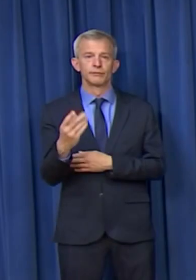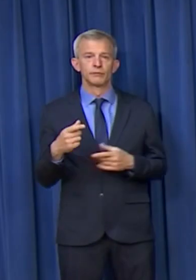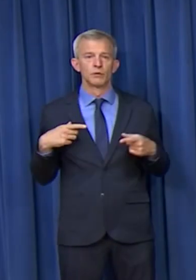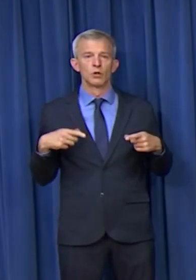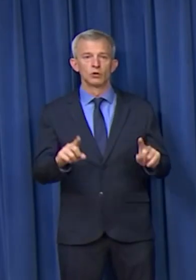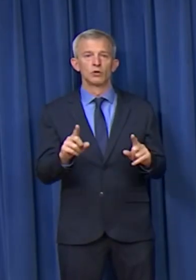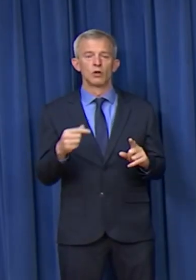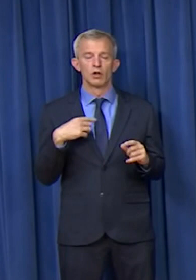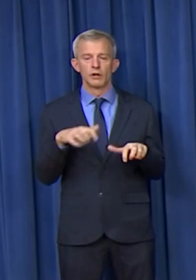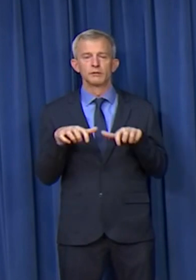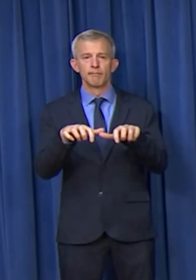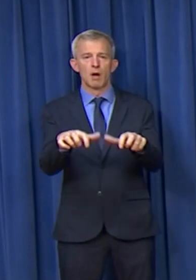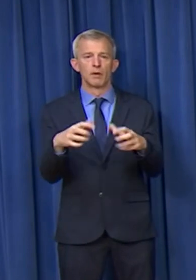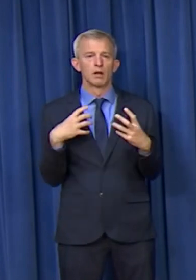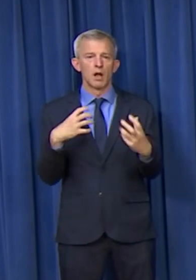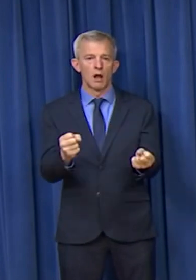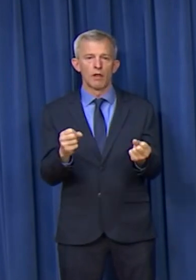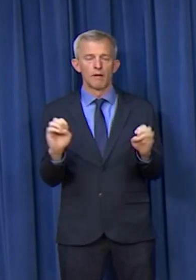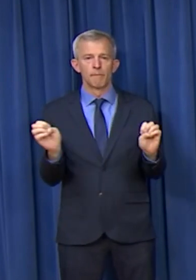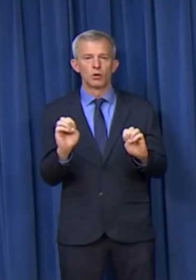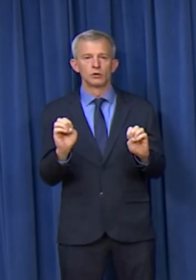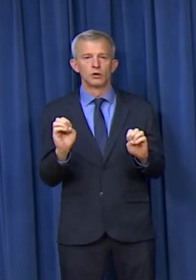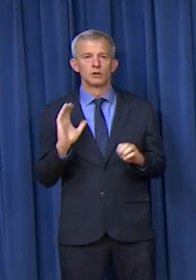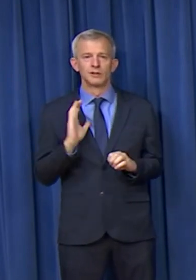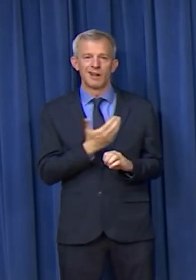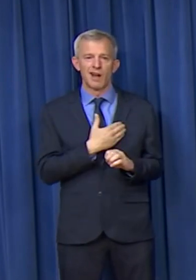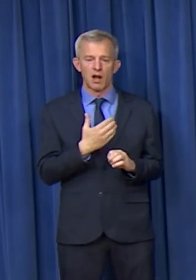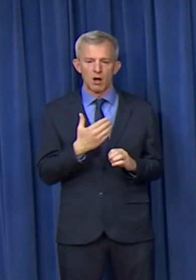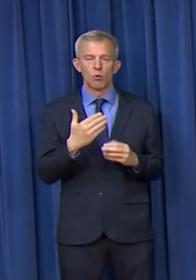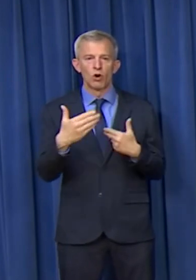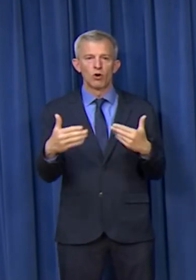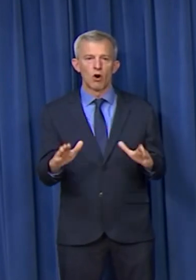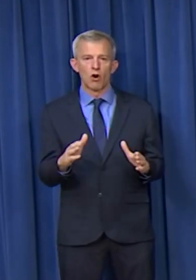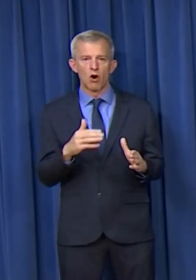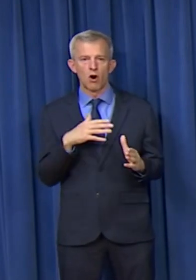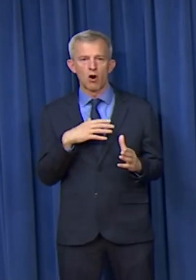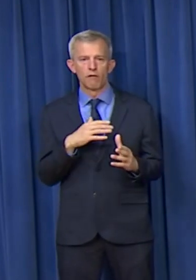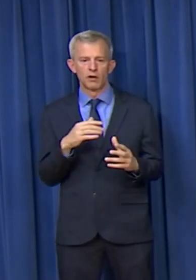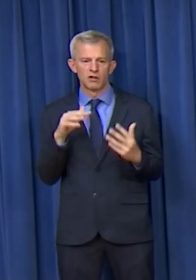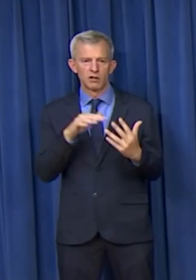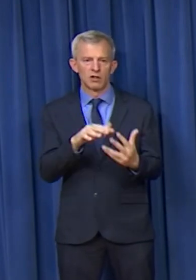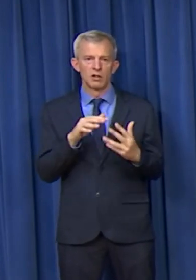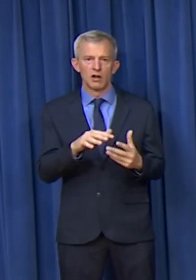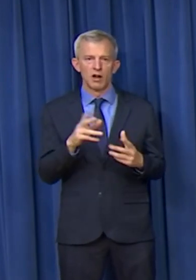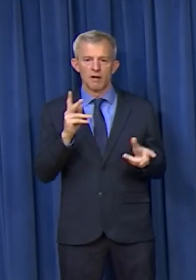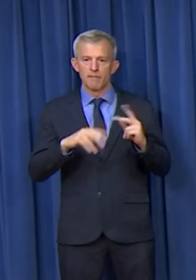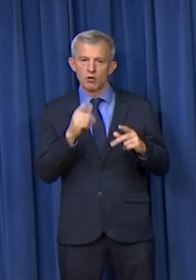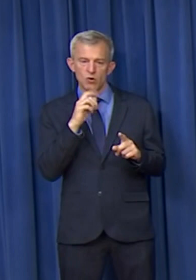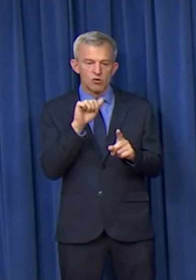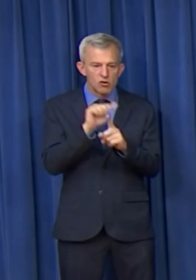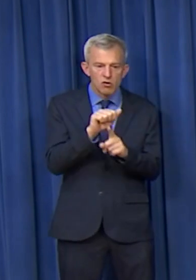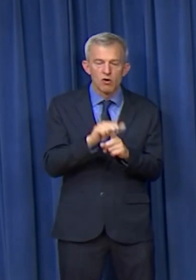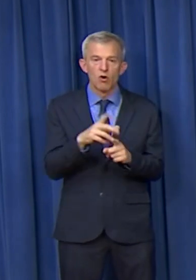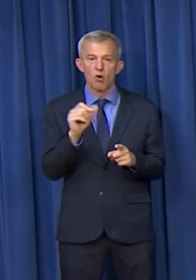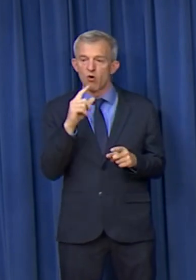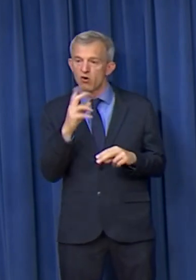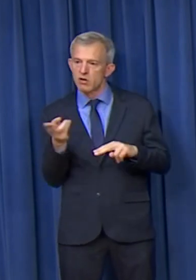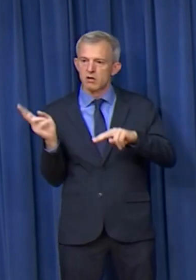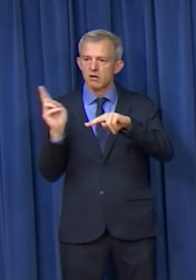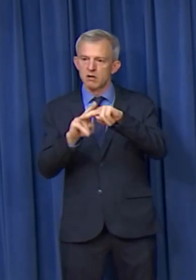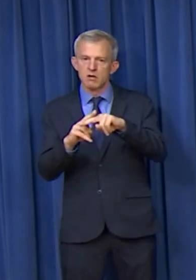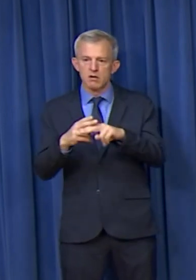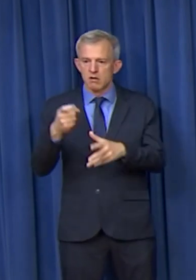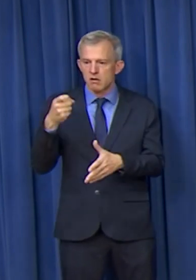During this public health emergency, our office is battling scam artists, price gougers, and those businesses that